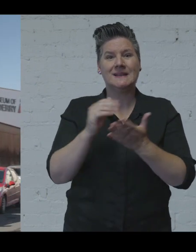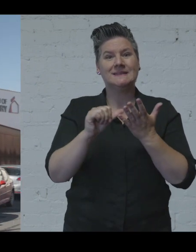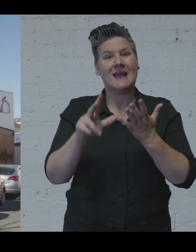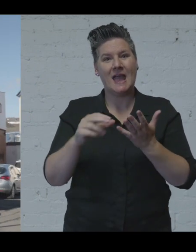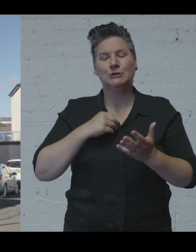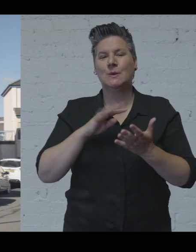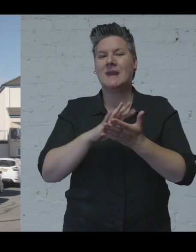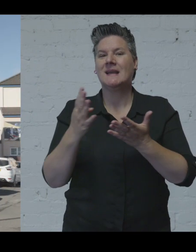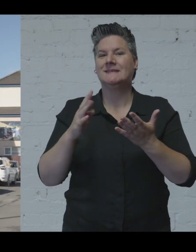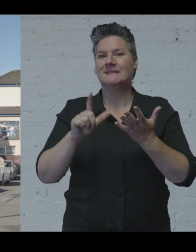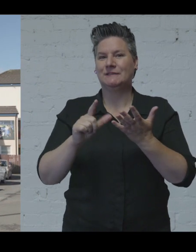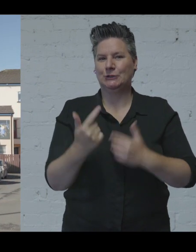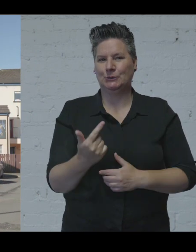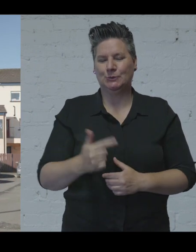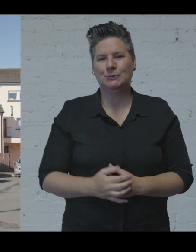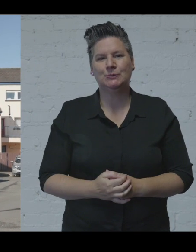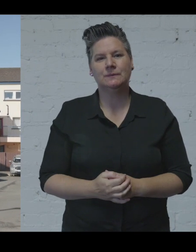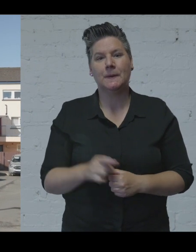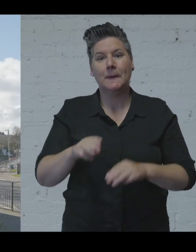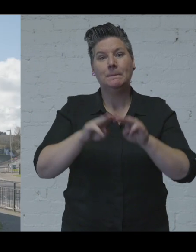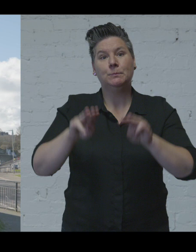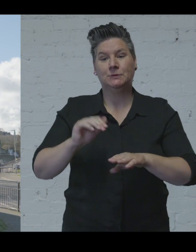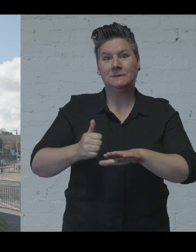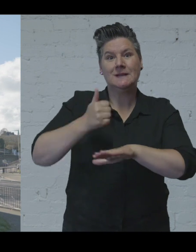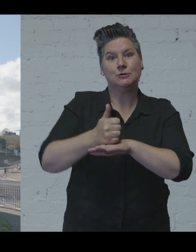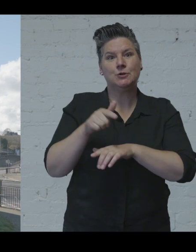of 1968 to 1972.